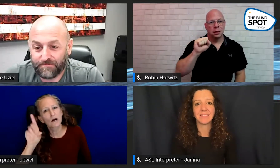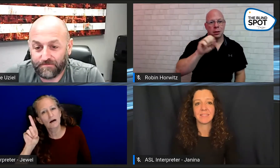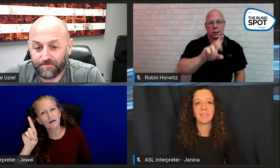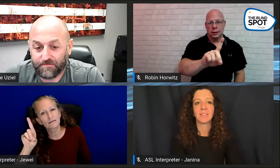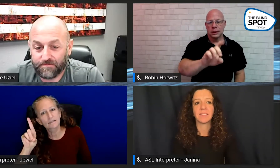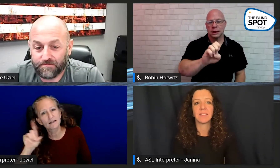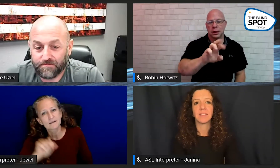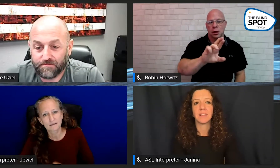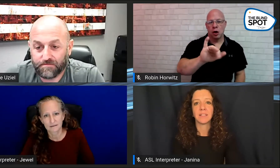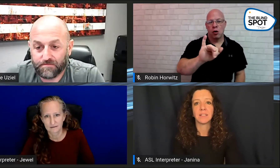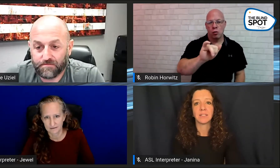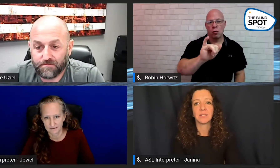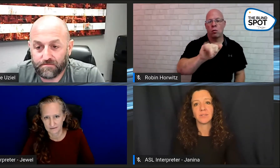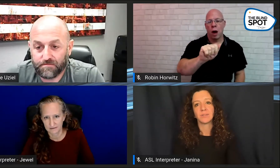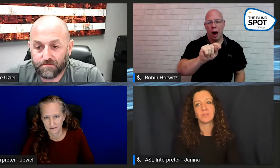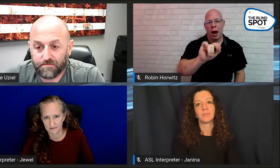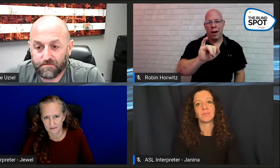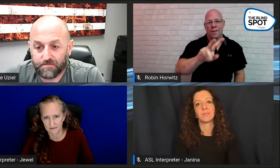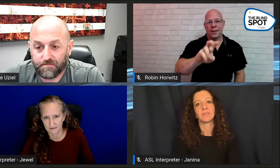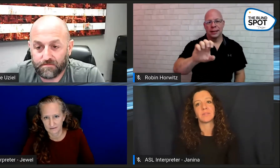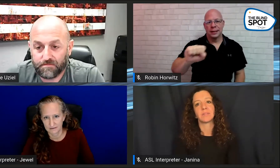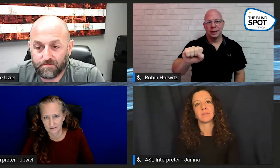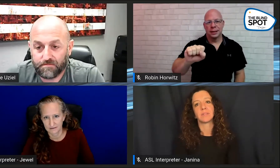is called